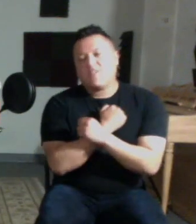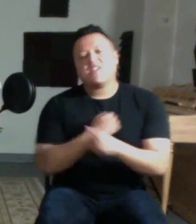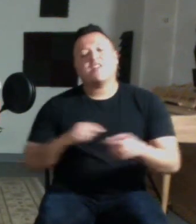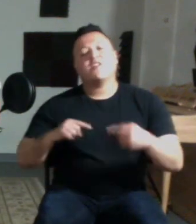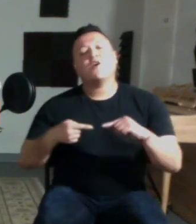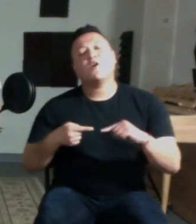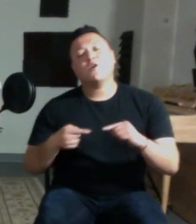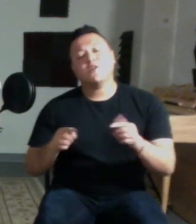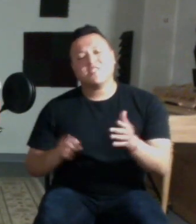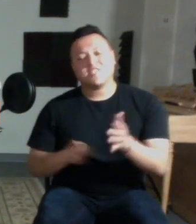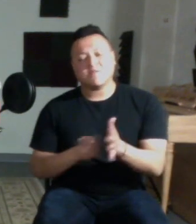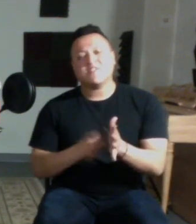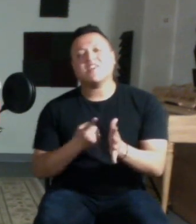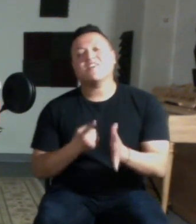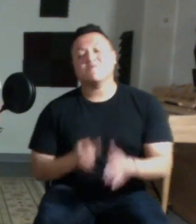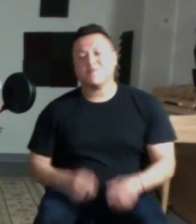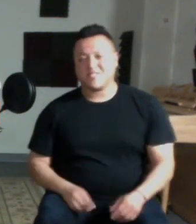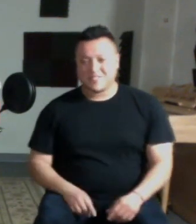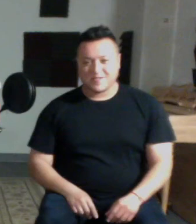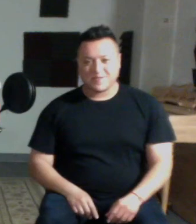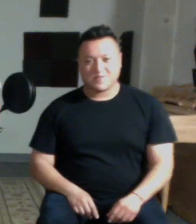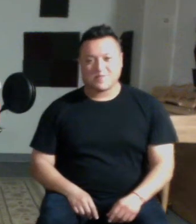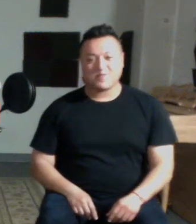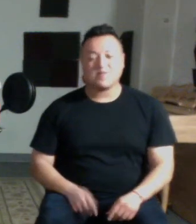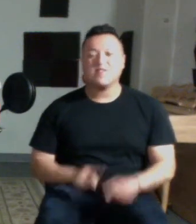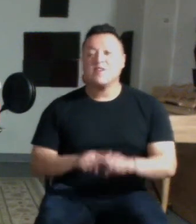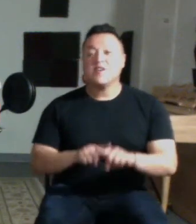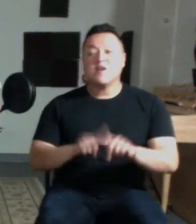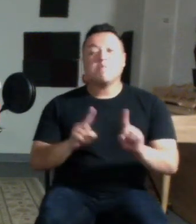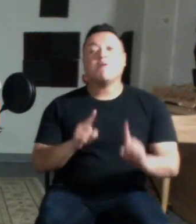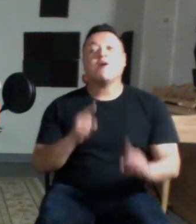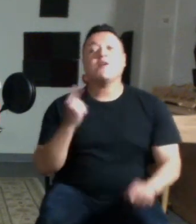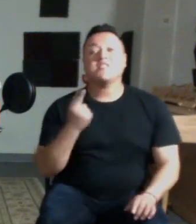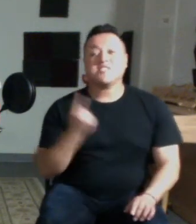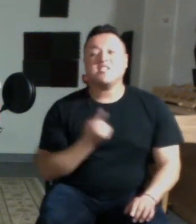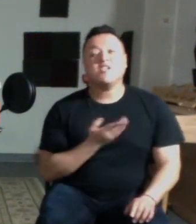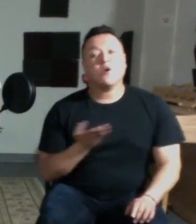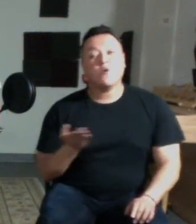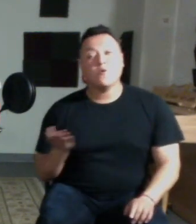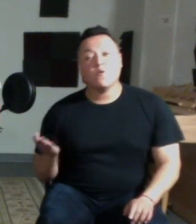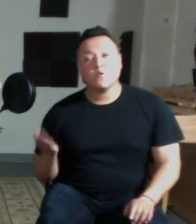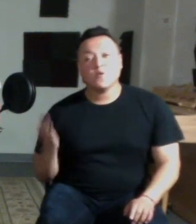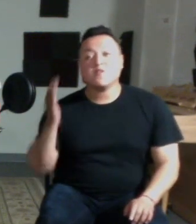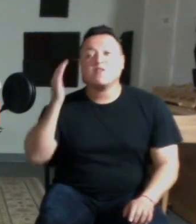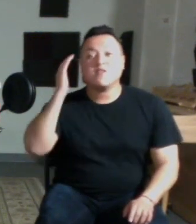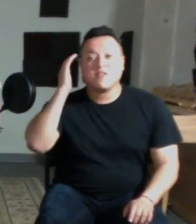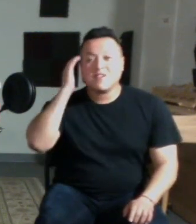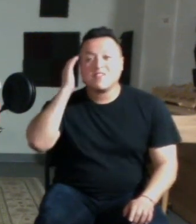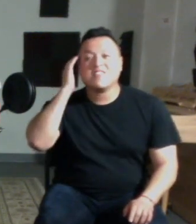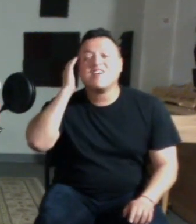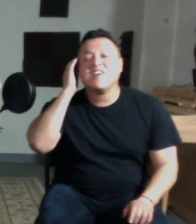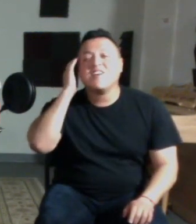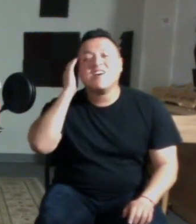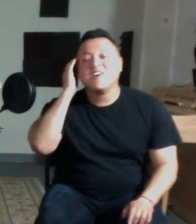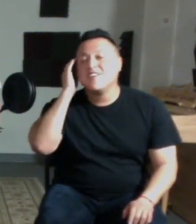Loving can hurt sometimes. But it's the only thing that I